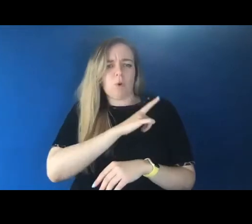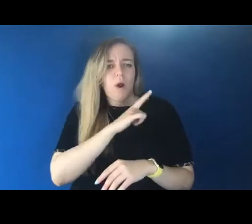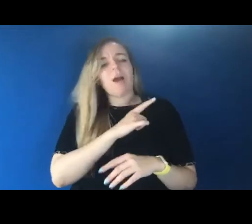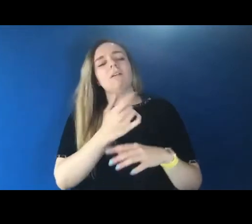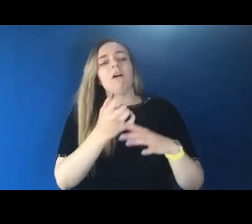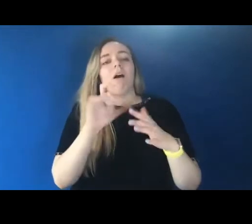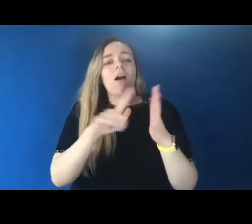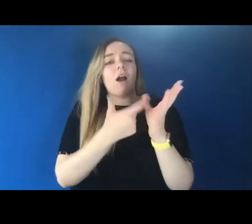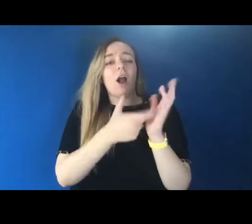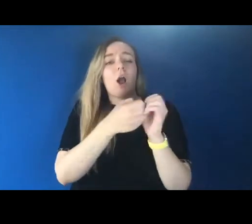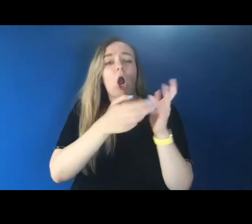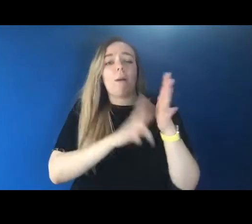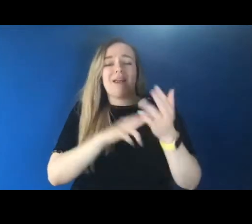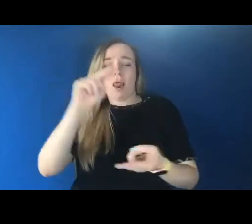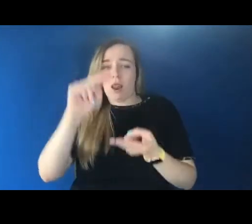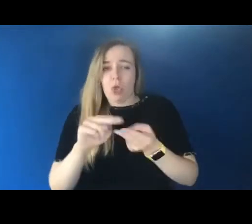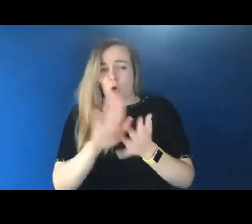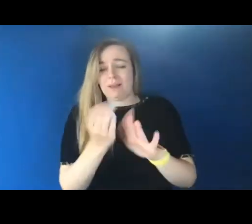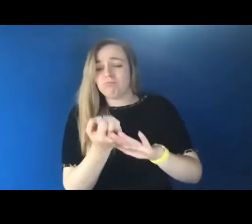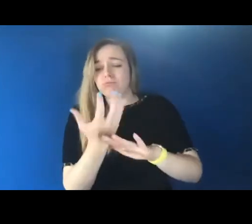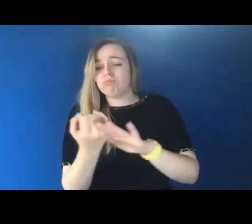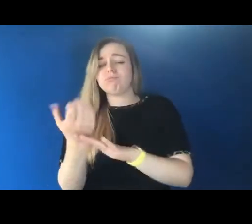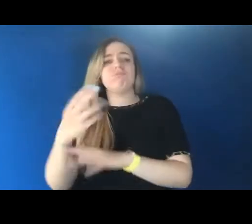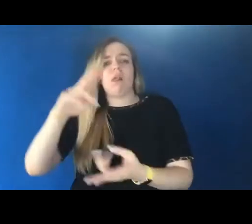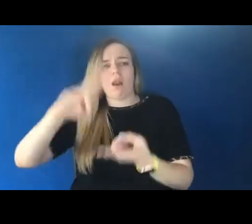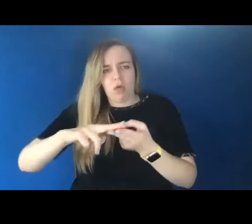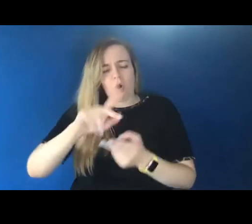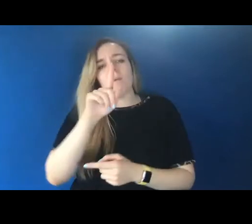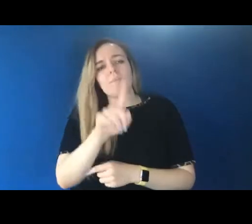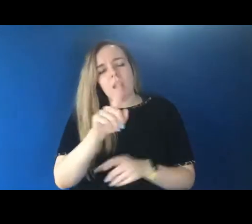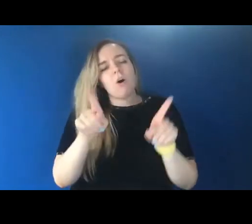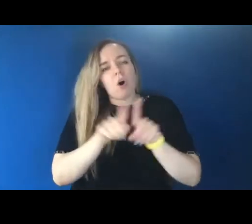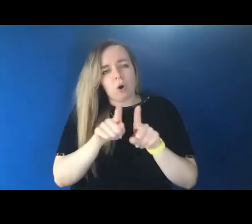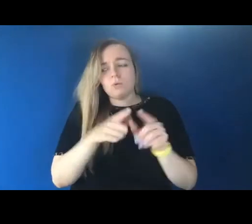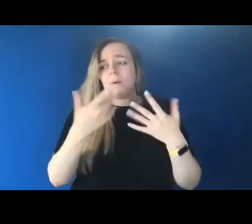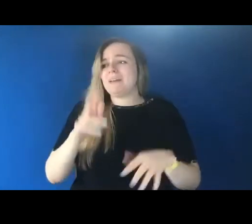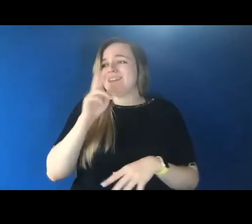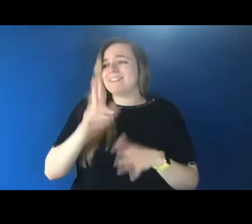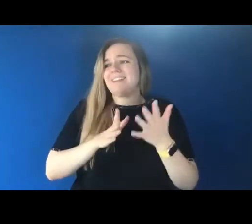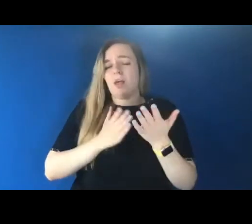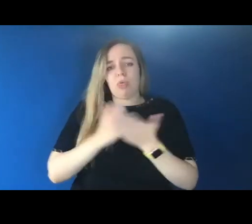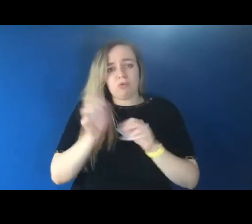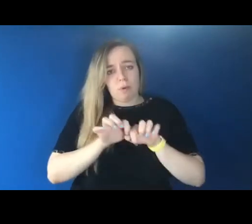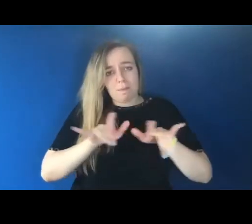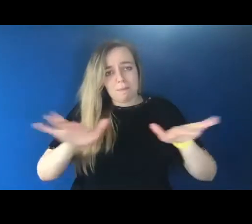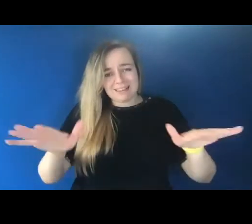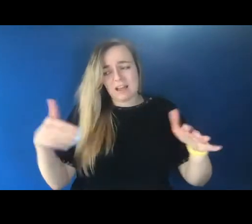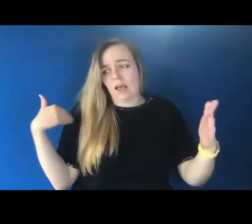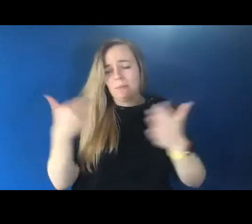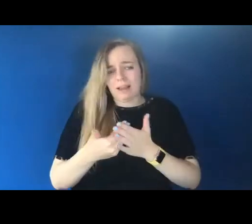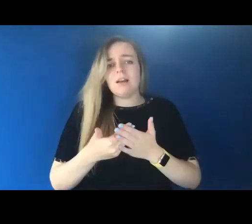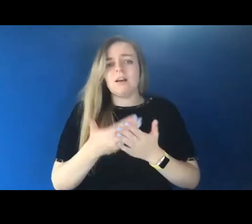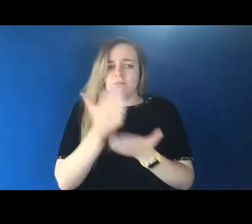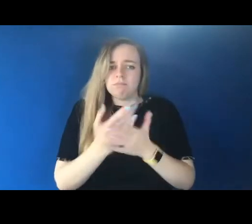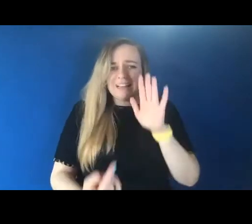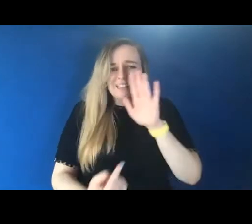in that they create very little in the way of climate emissions, but also, as we've seen throughout this pandemic, they're absolutely key